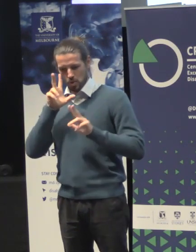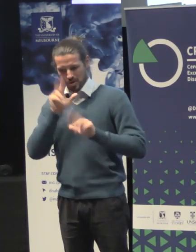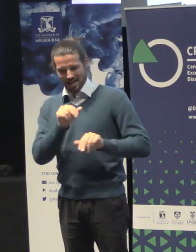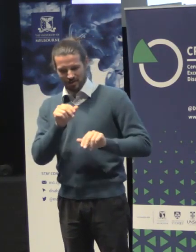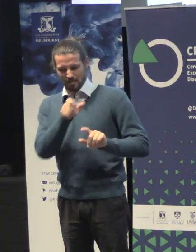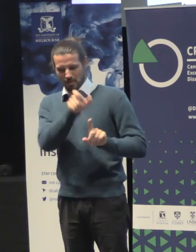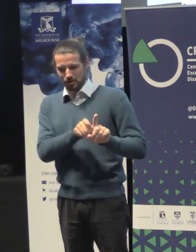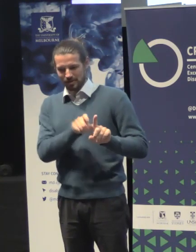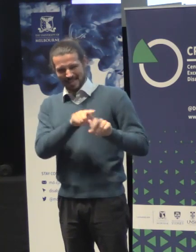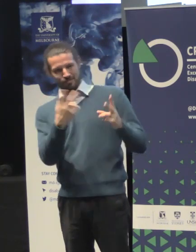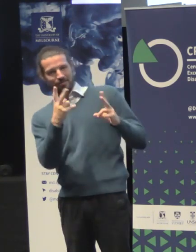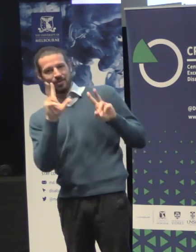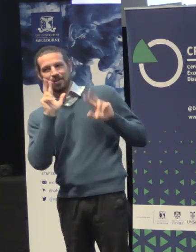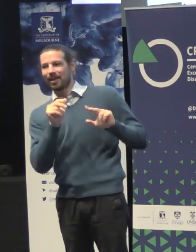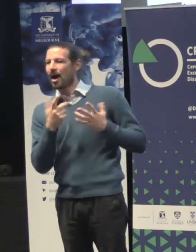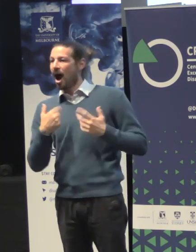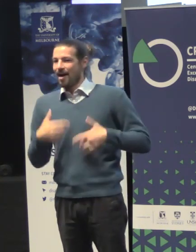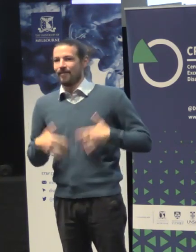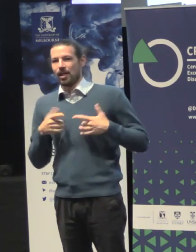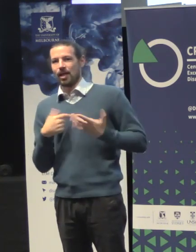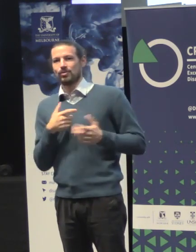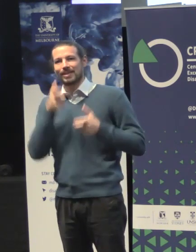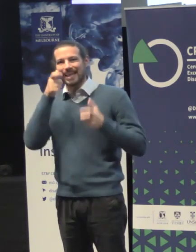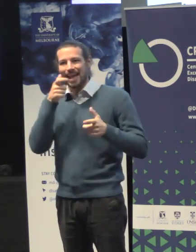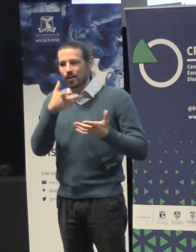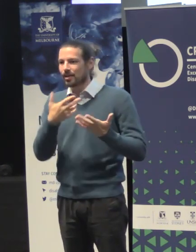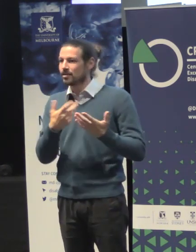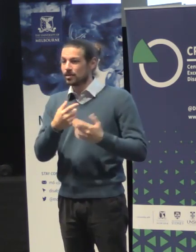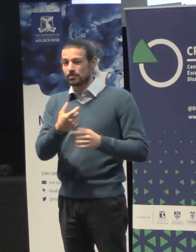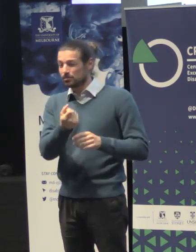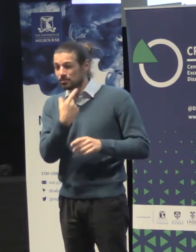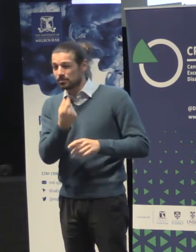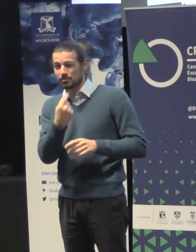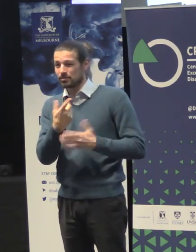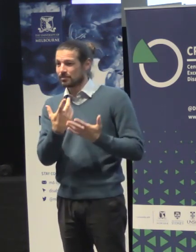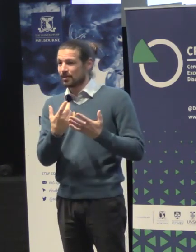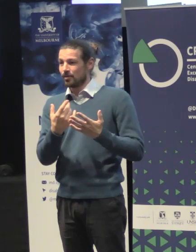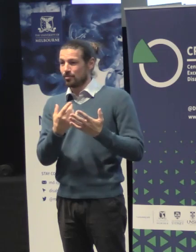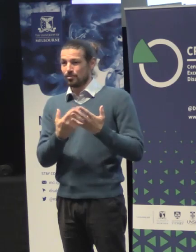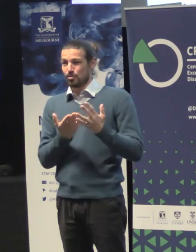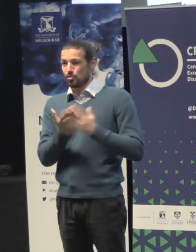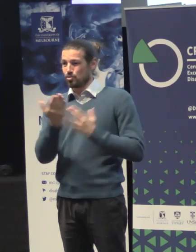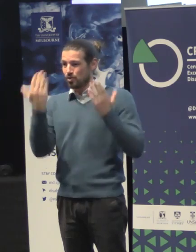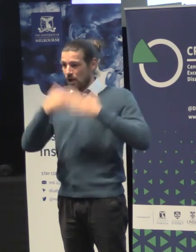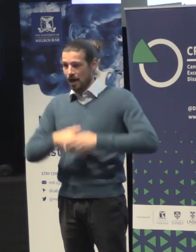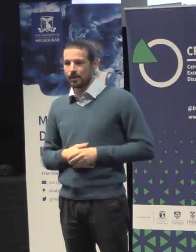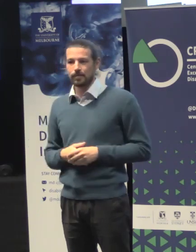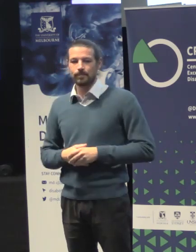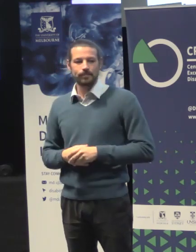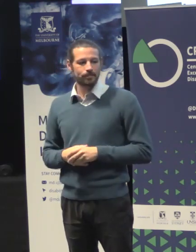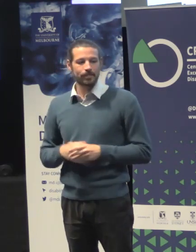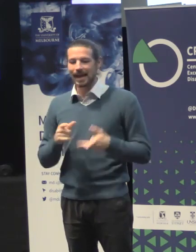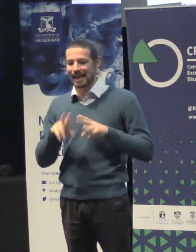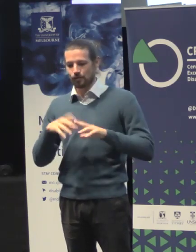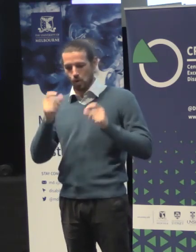into being a little bit too caring. I had people texting me at all hours of the day and night, which is a bit ridiculous. If you're aware that somebody might be struggling